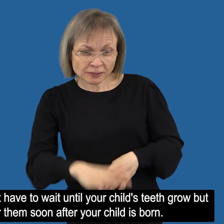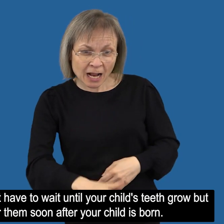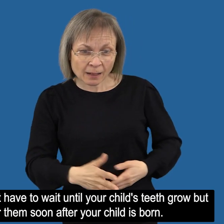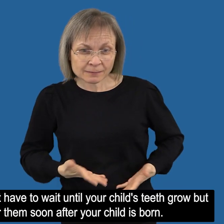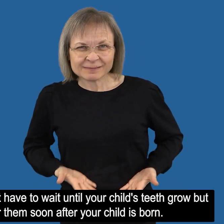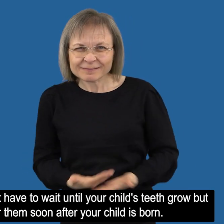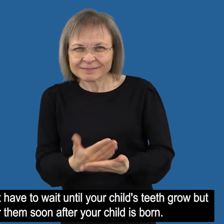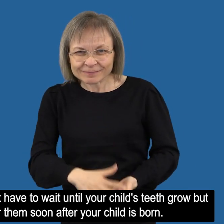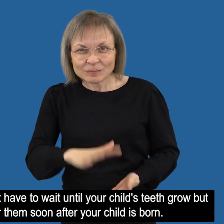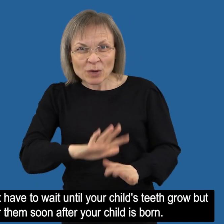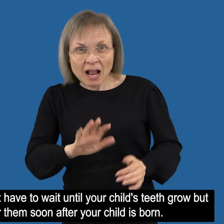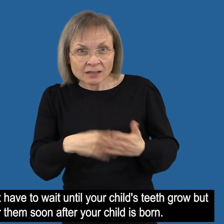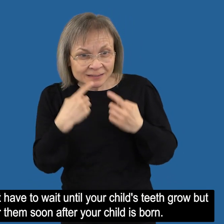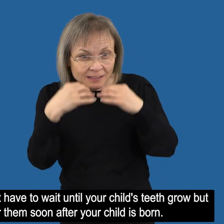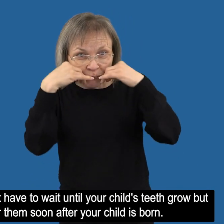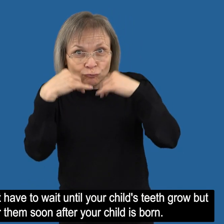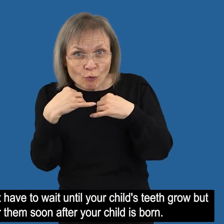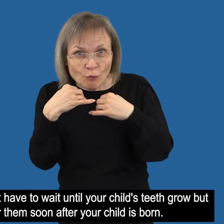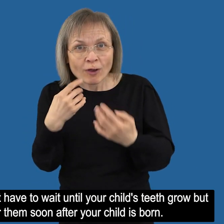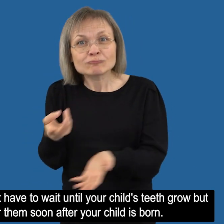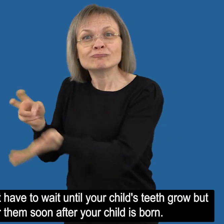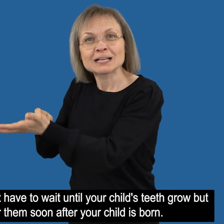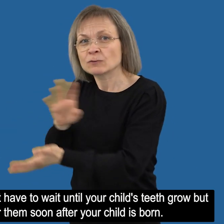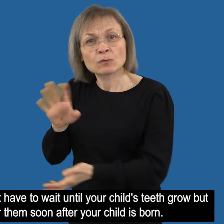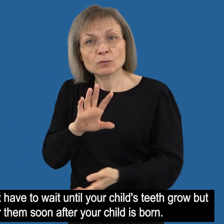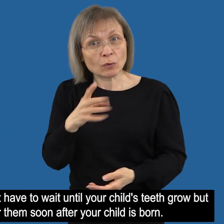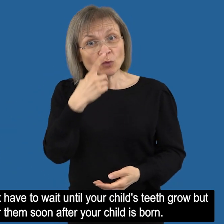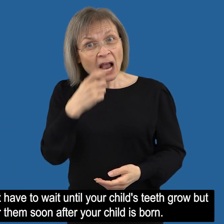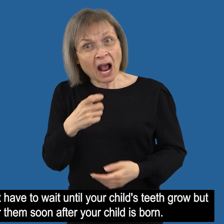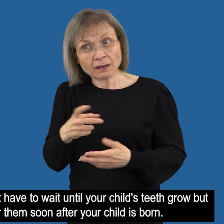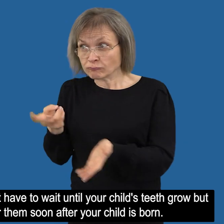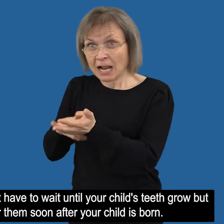until your child's teeth grow, but can register them soon after your child is born.